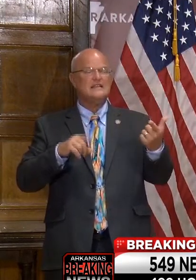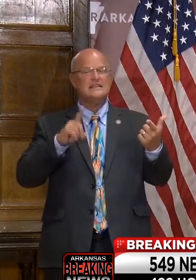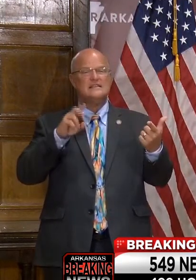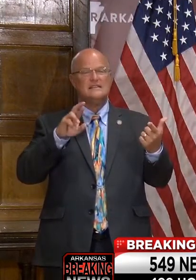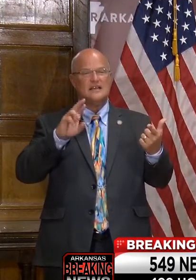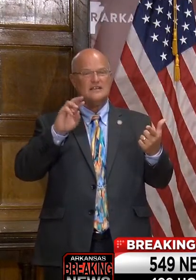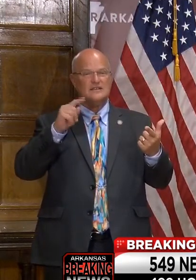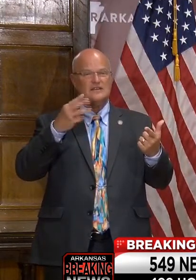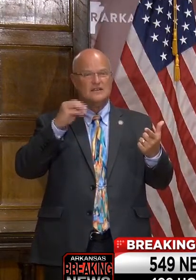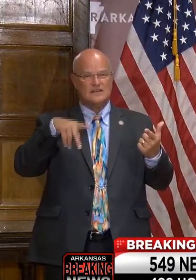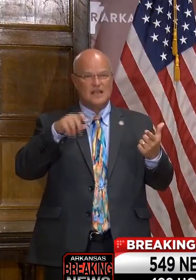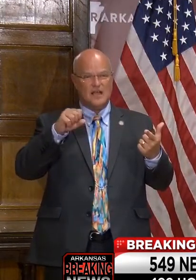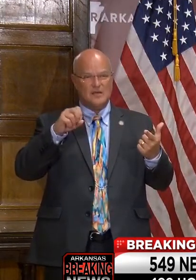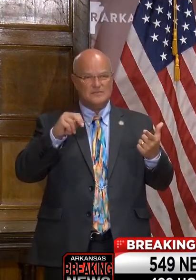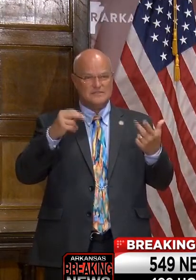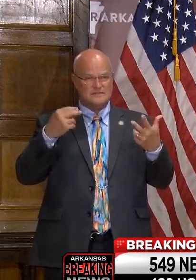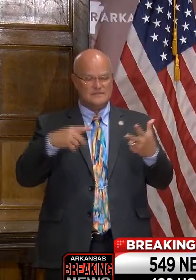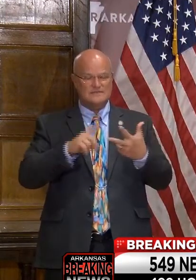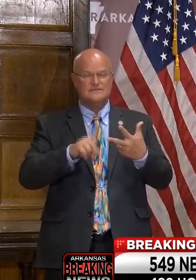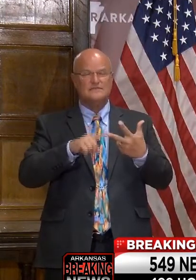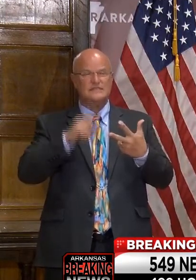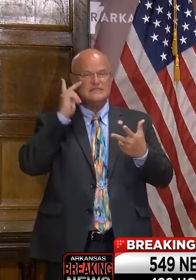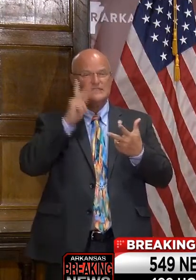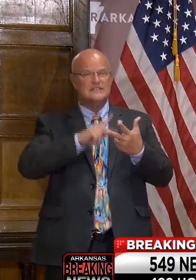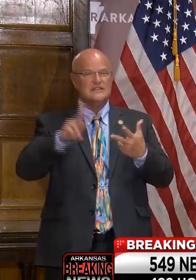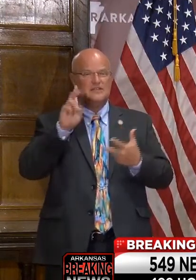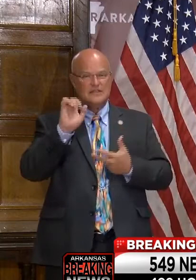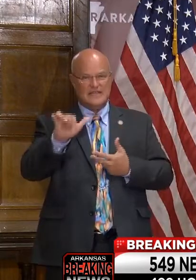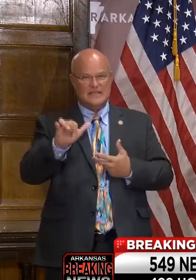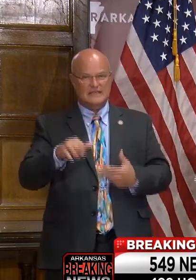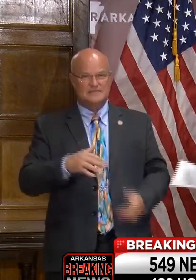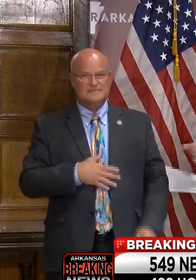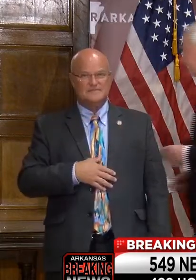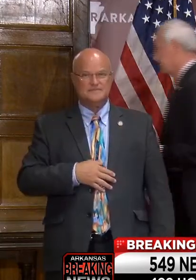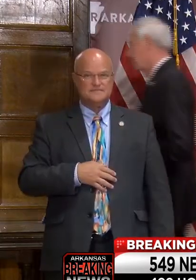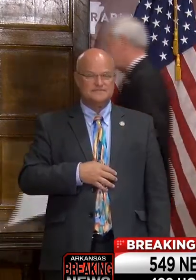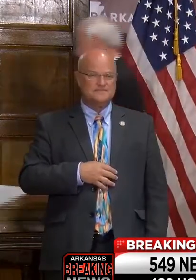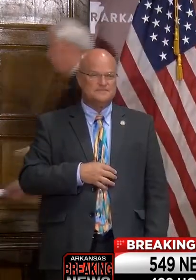Dr. Thompson and then to Secretary Key.